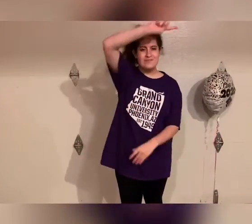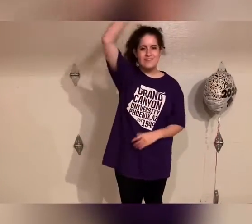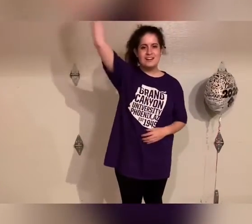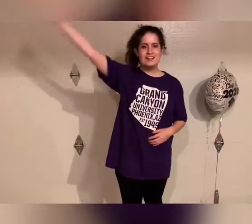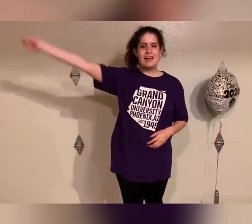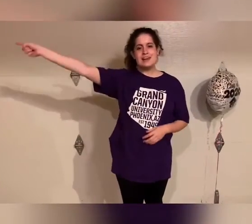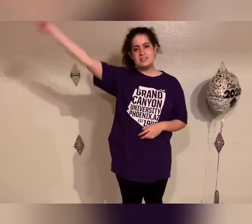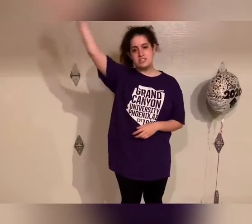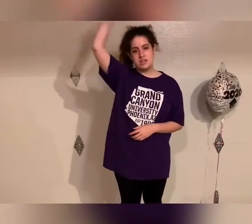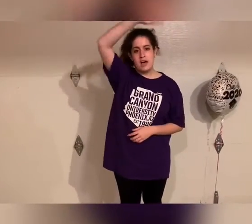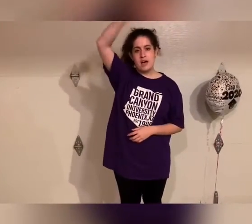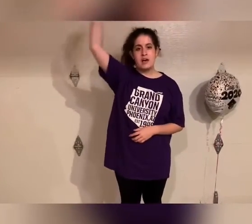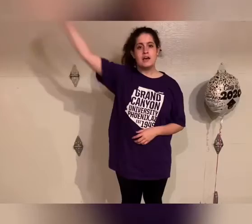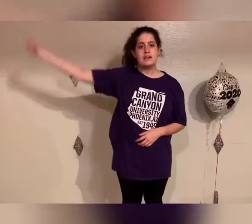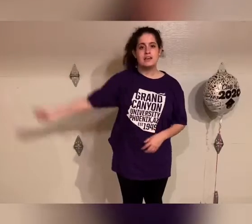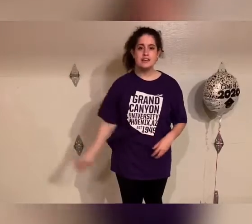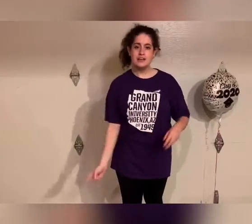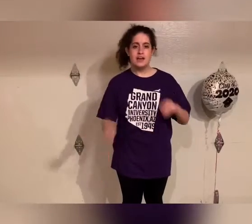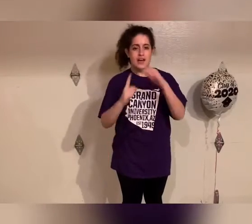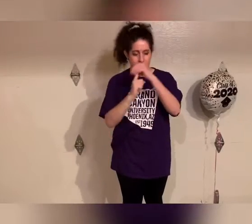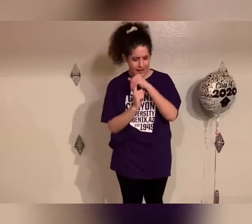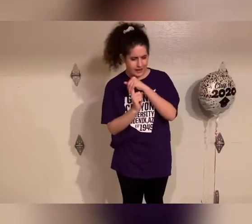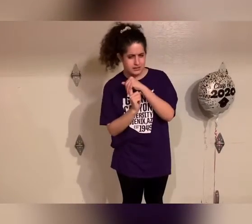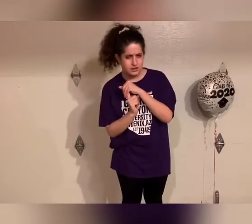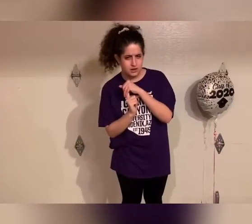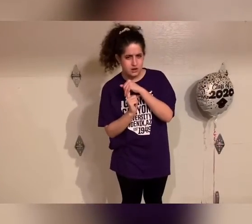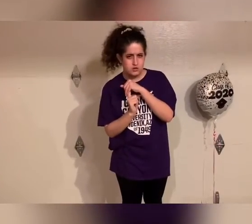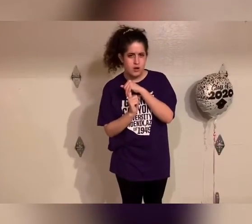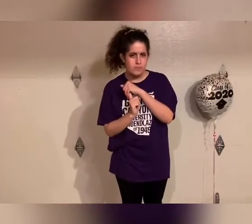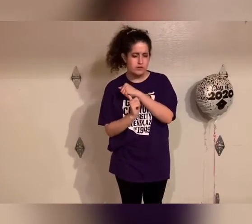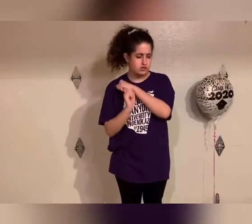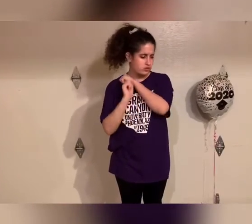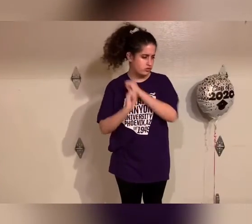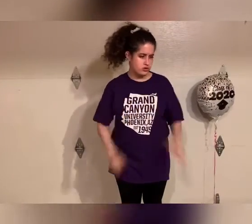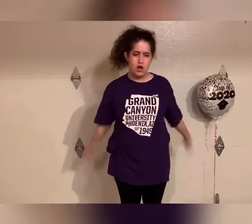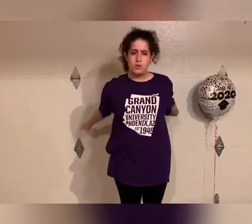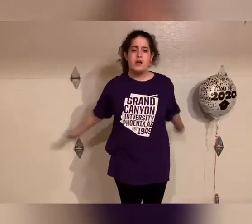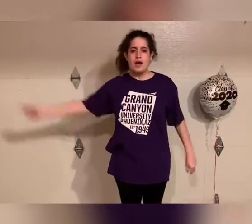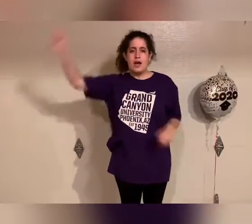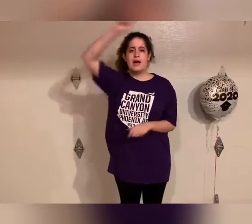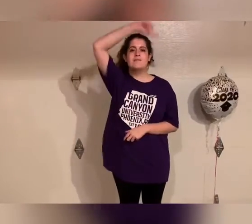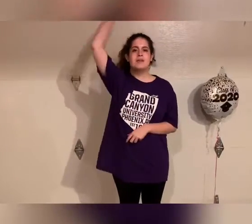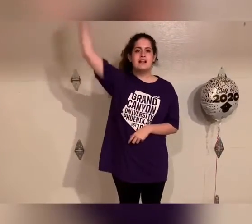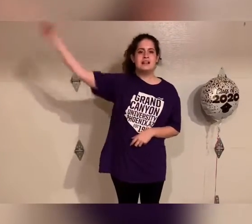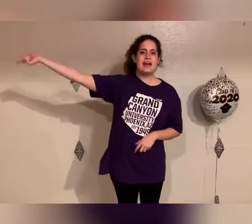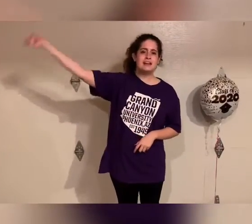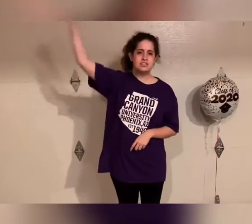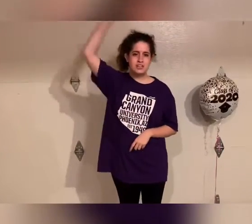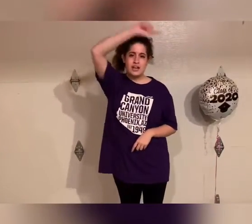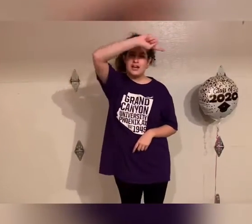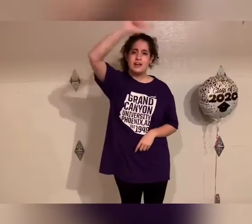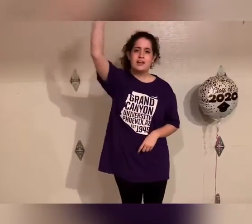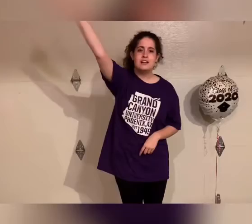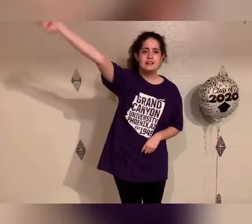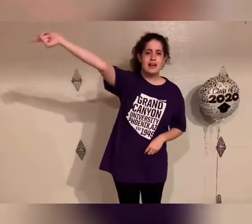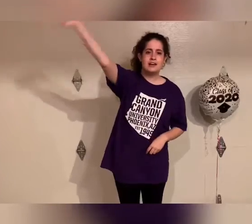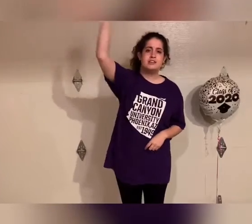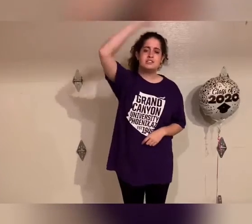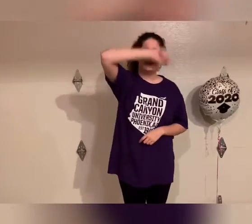gonna let it shine. Hide it under a bushel, no. I'm gonna let it shine. Let it